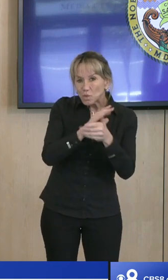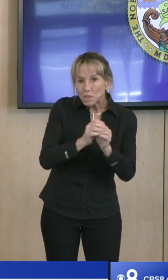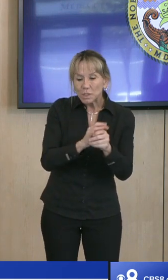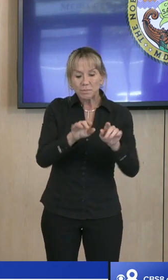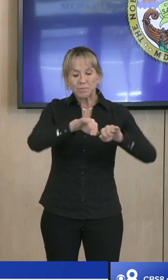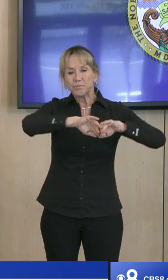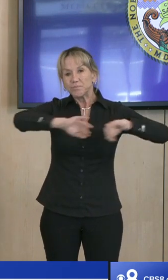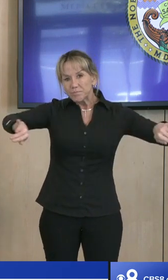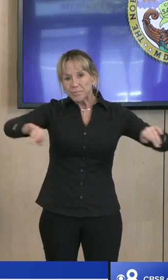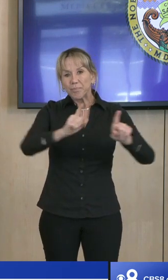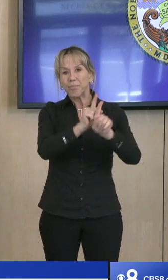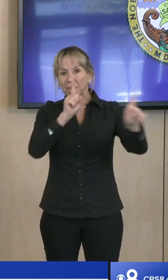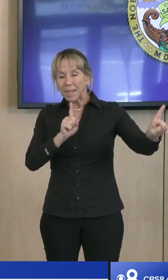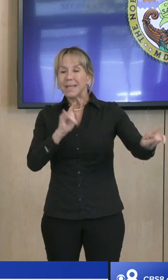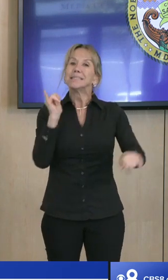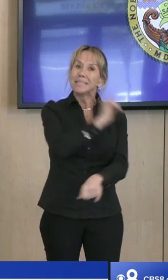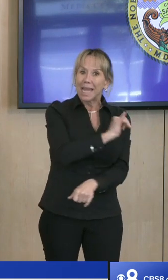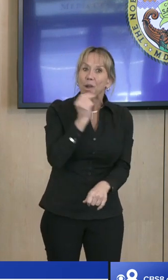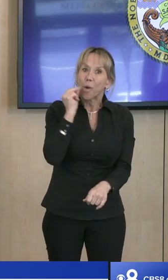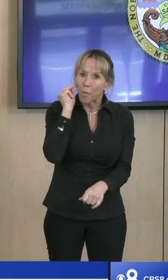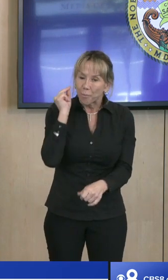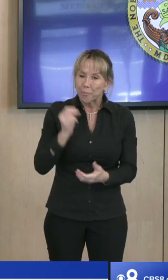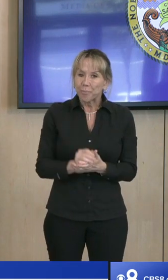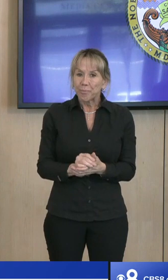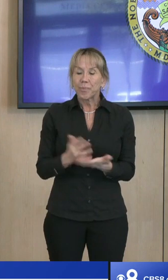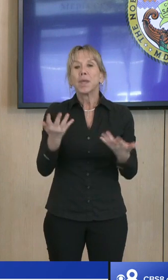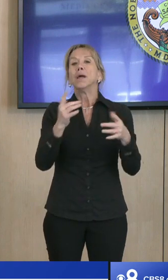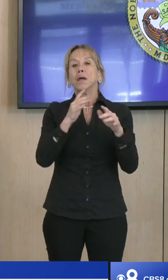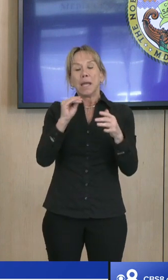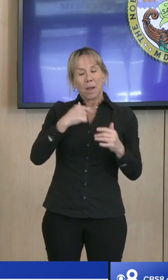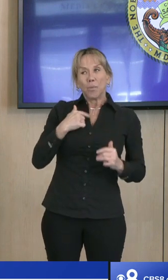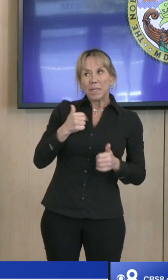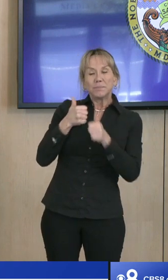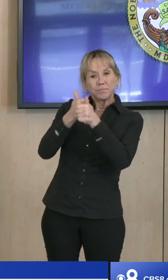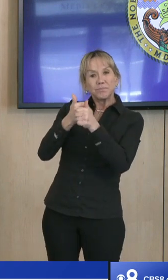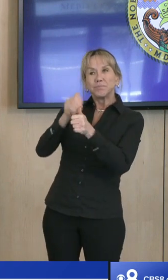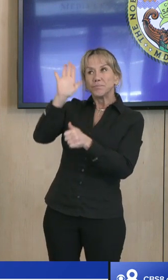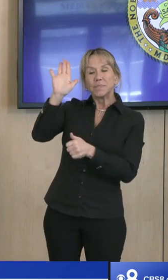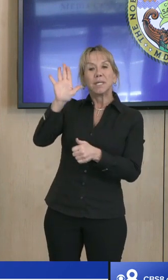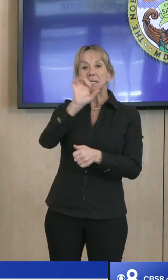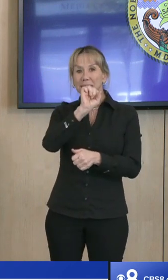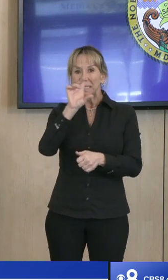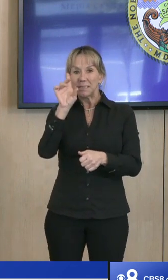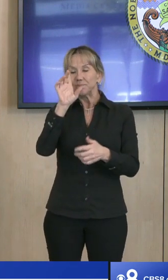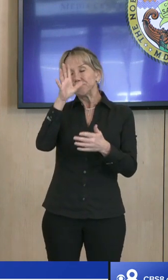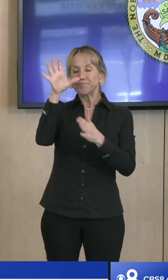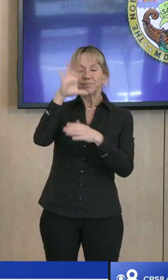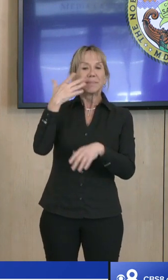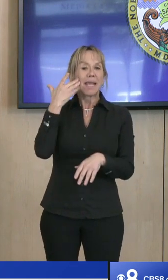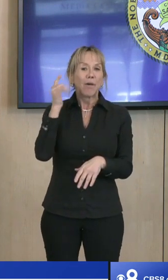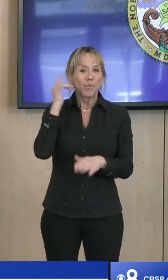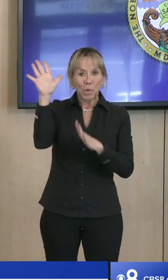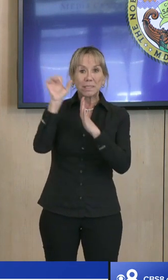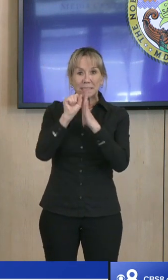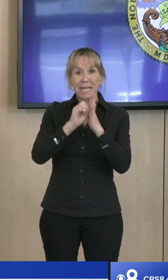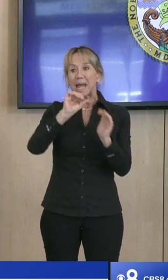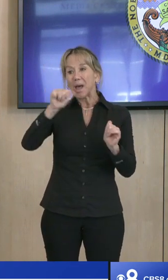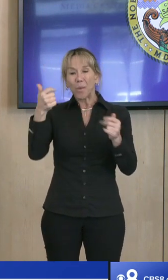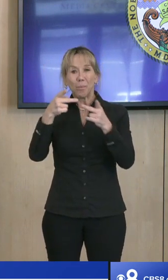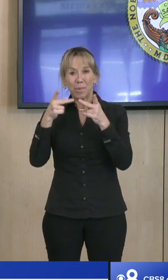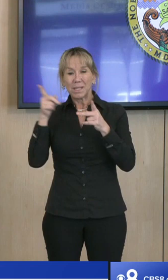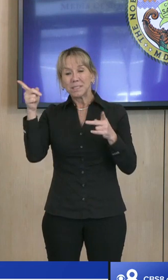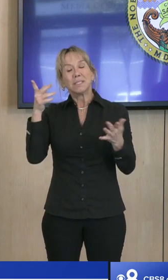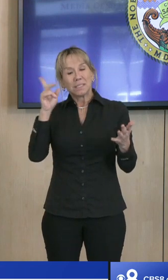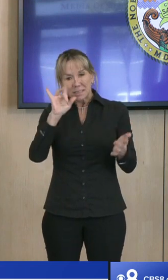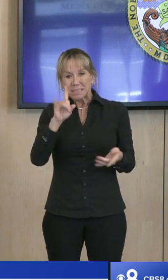distancing, stay at home. But we do believe, consistent with what the state of California issued today and with what other jurisdictions are doing, that there is a